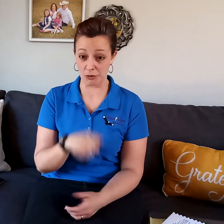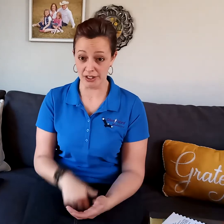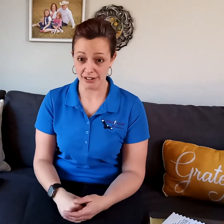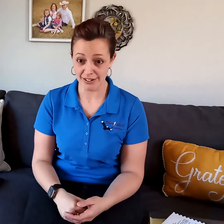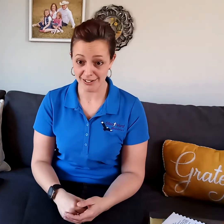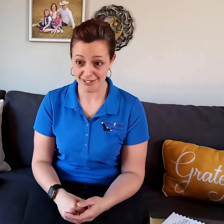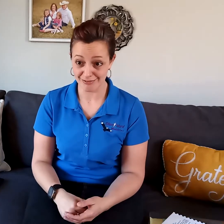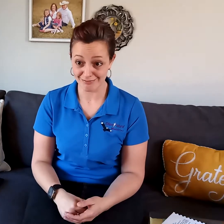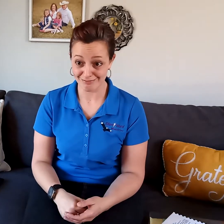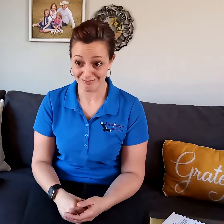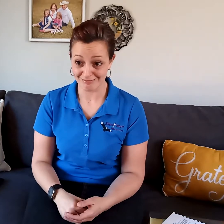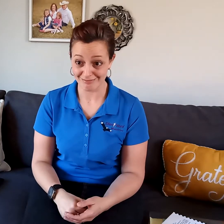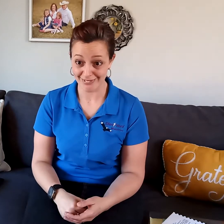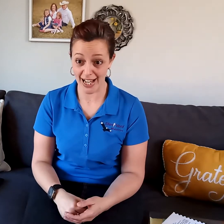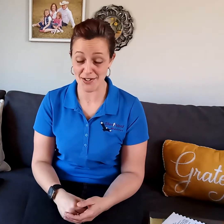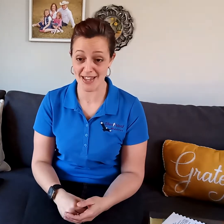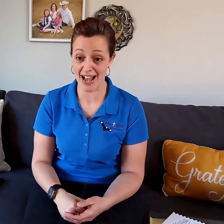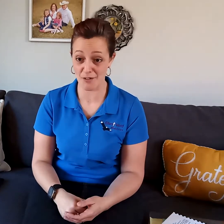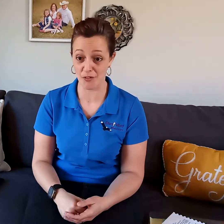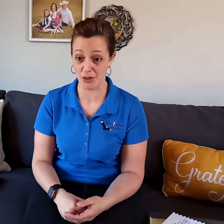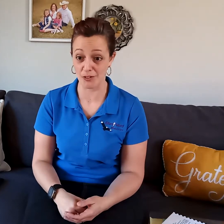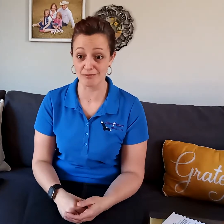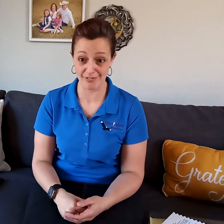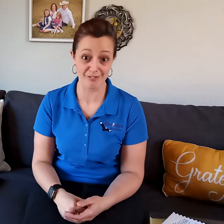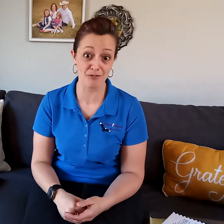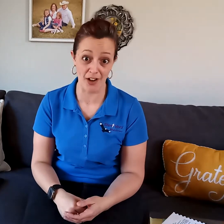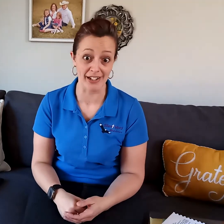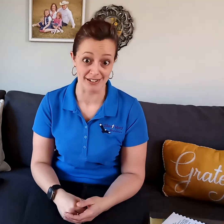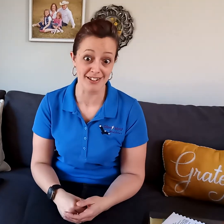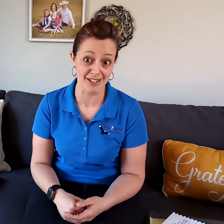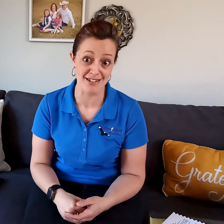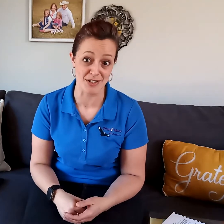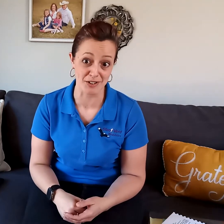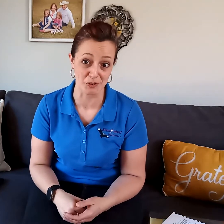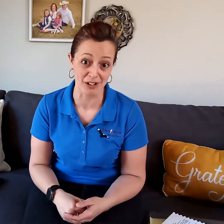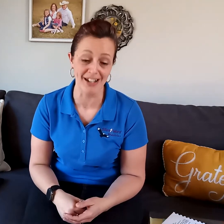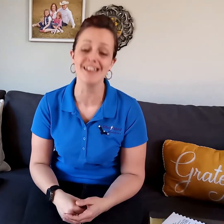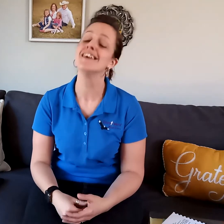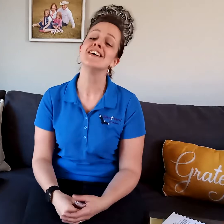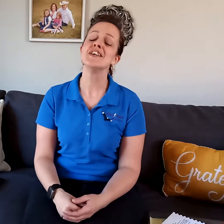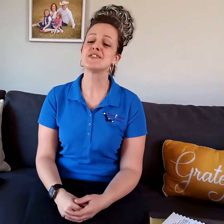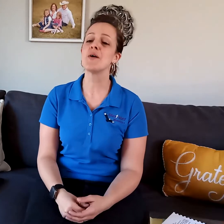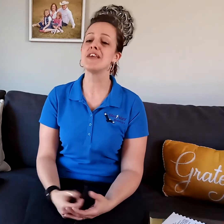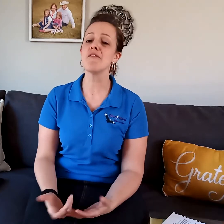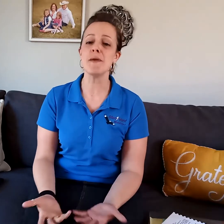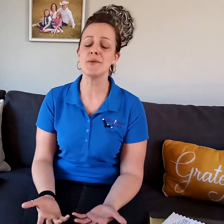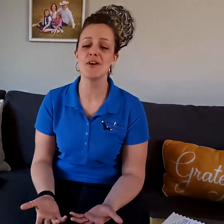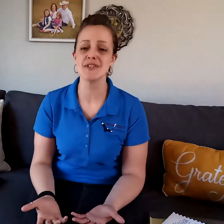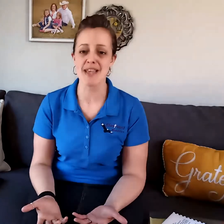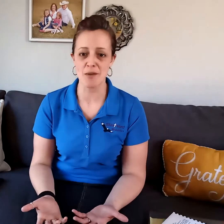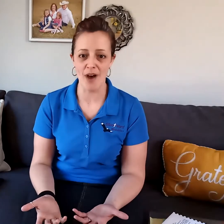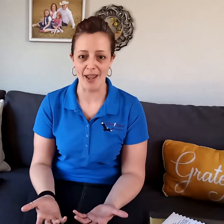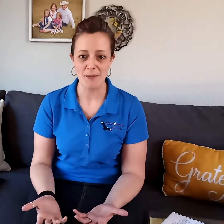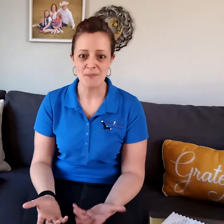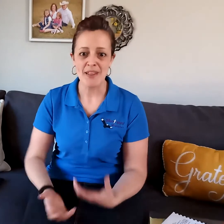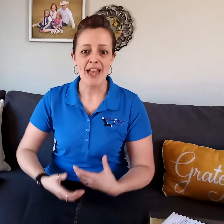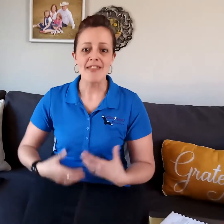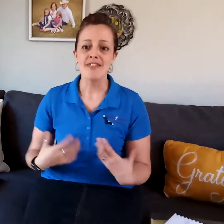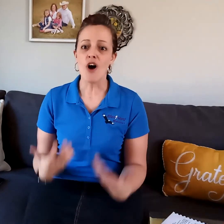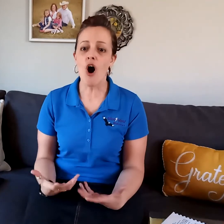sound. How's that for fun to listen to, right? So deaf people are the same way. All